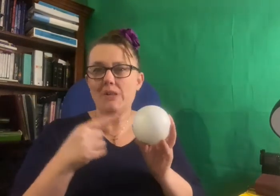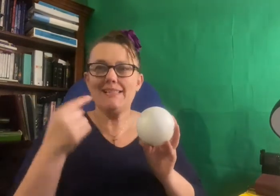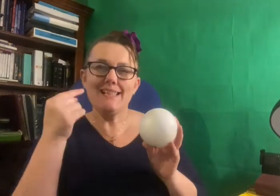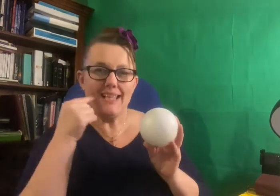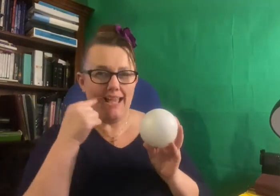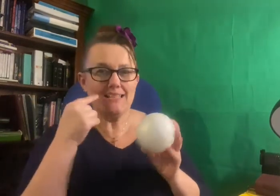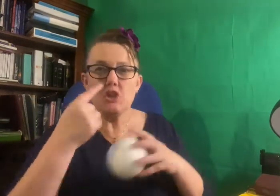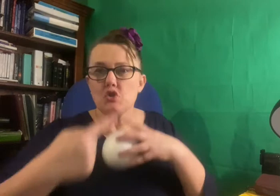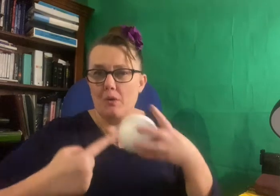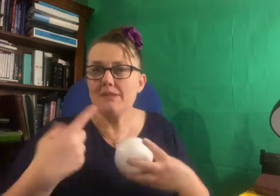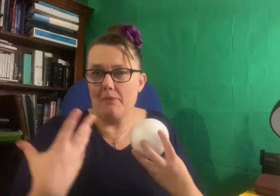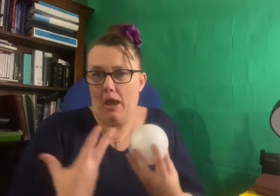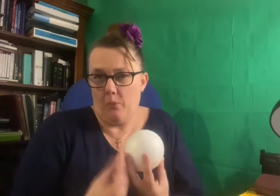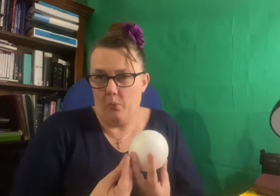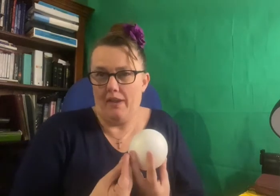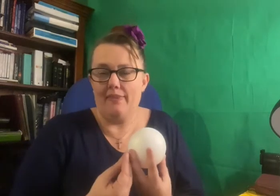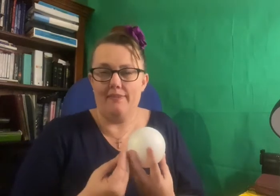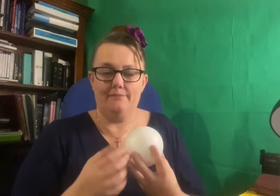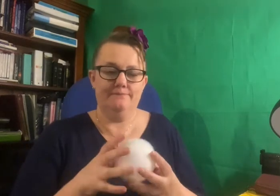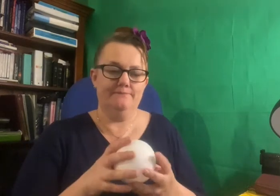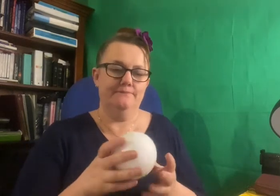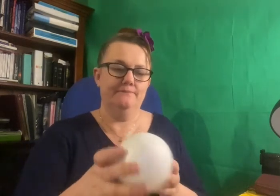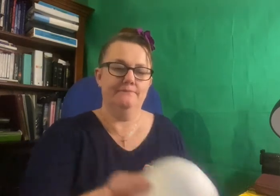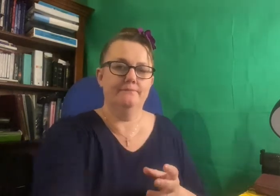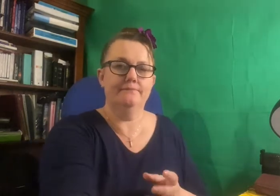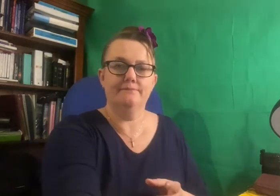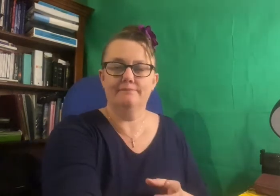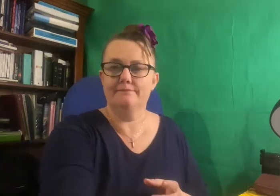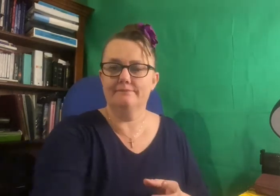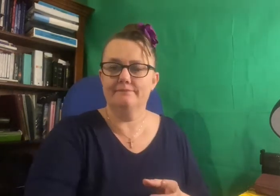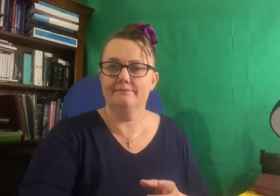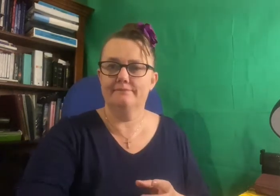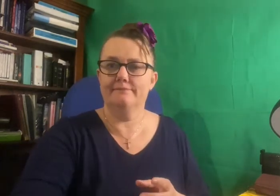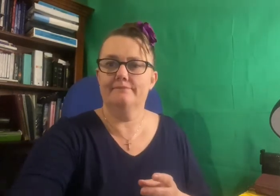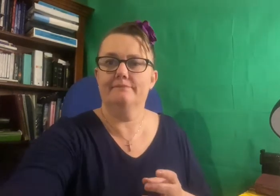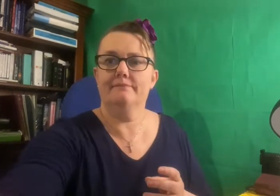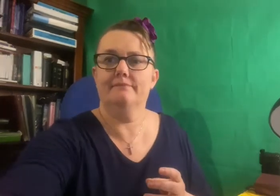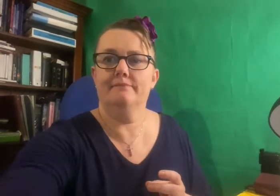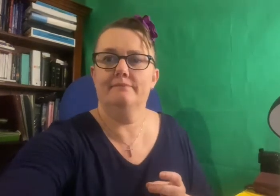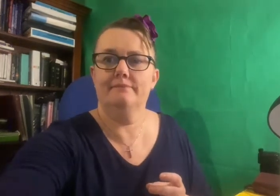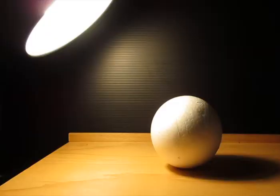The ball has a nice easy surface to work with.